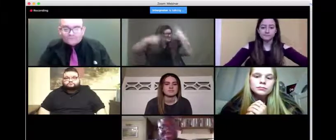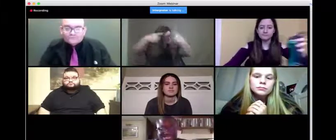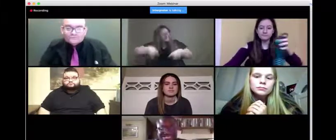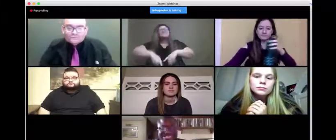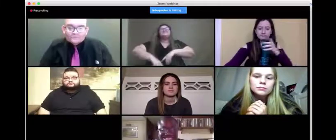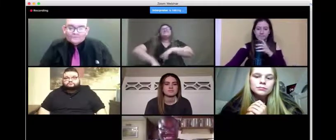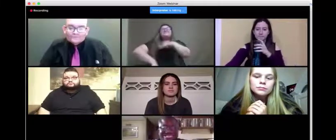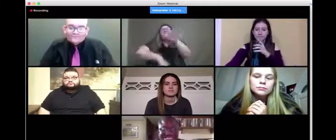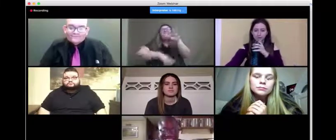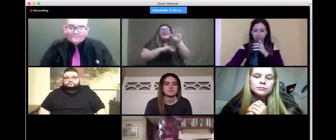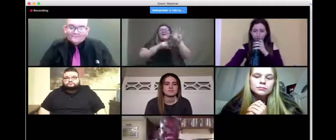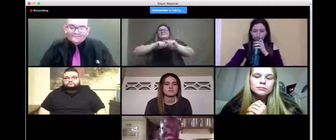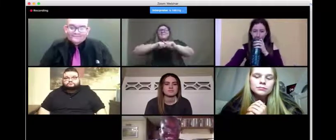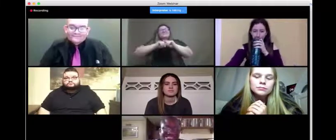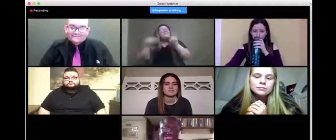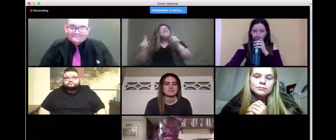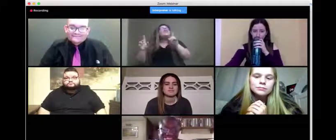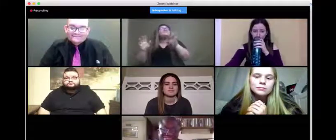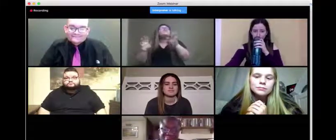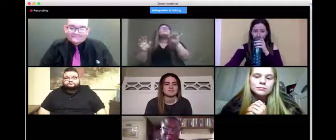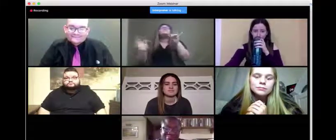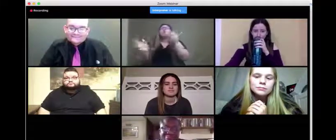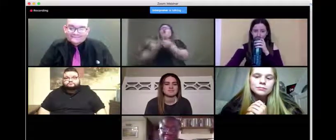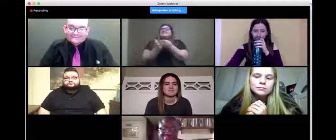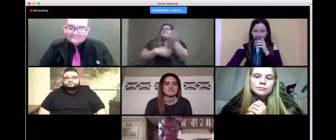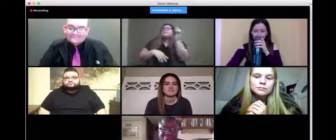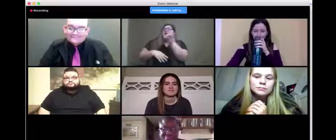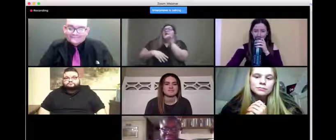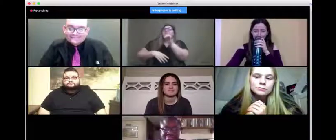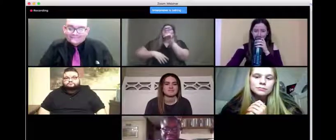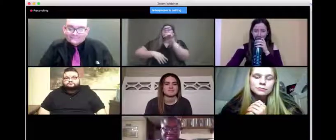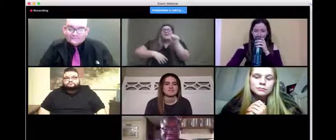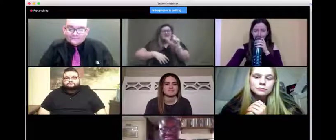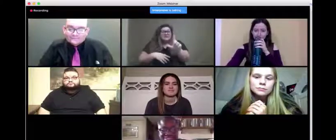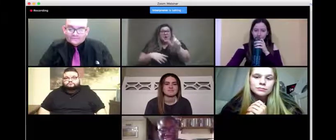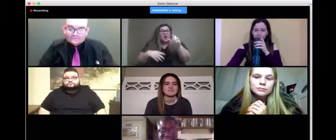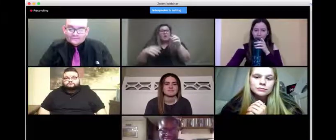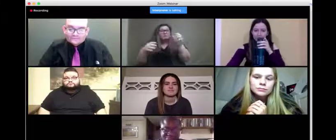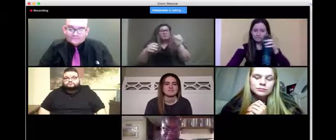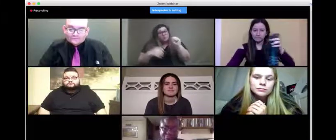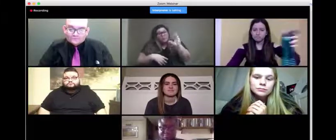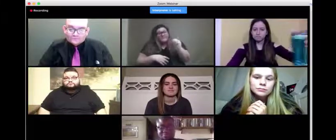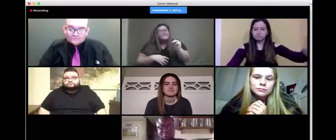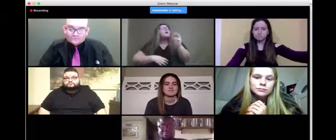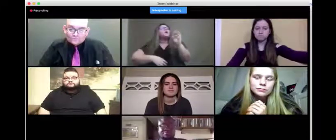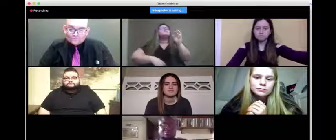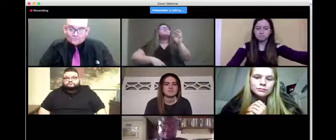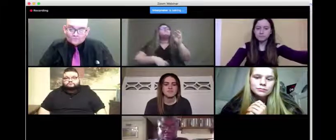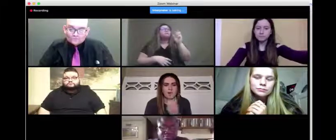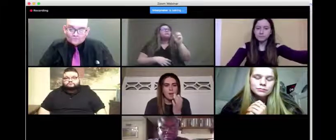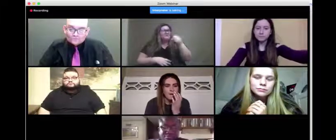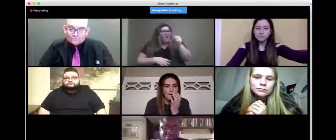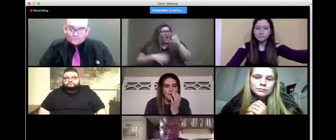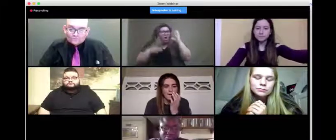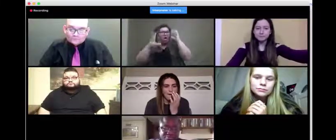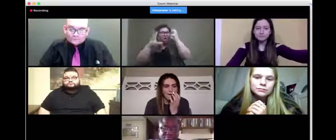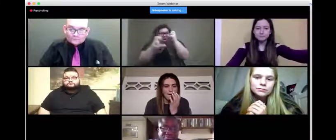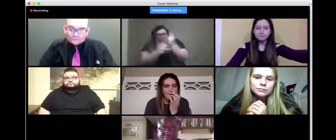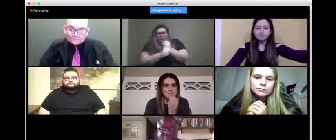honest, ASL with social media, yes, it's fascinating. People are fascinated by it, but do they really understand